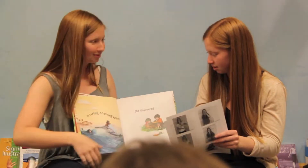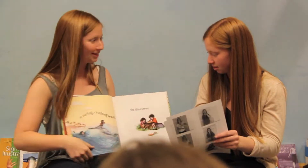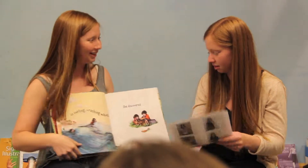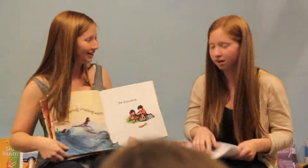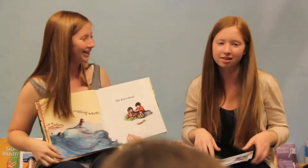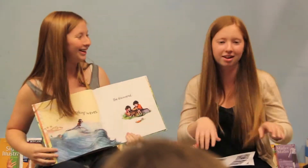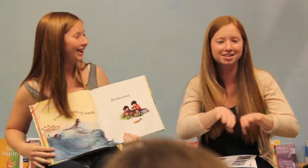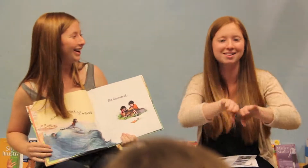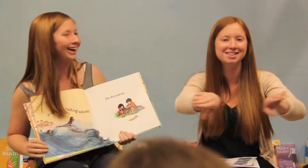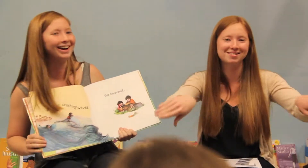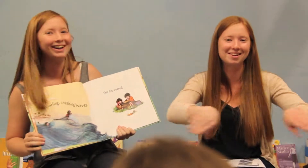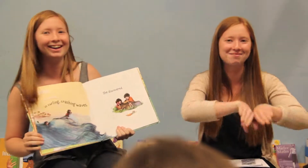okay next one is swim